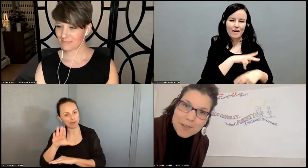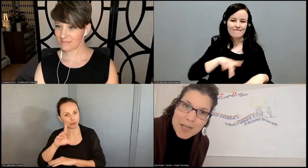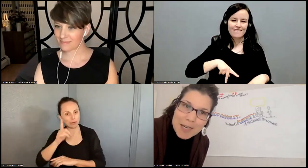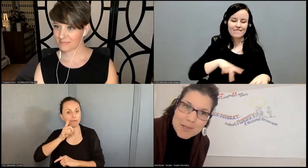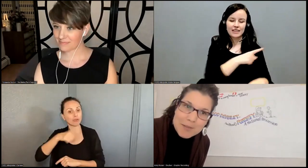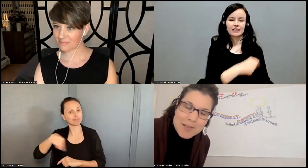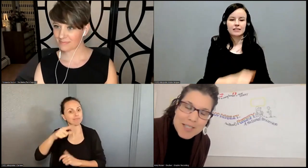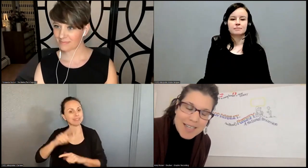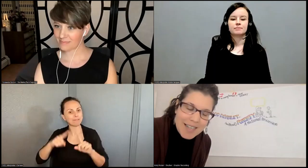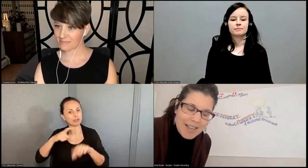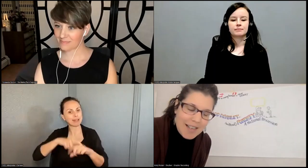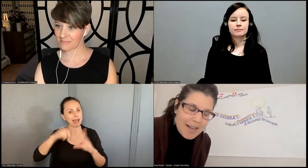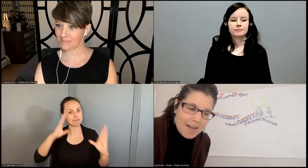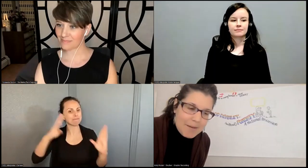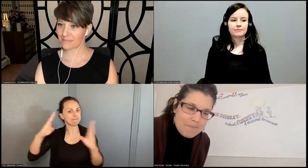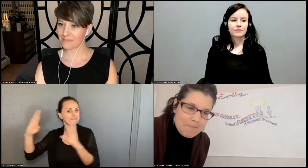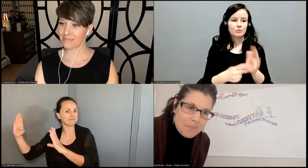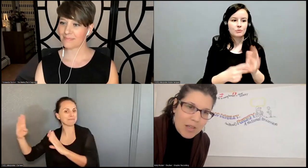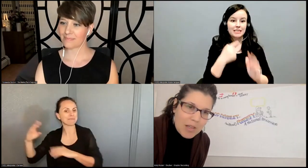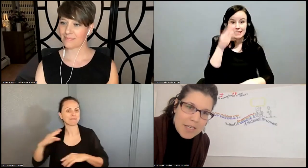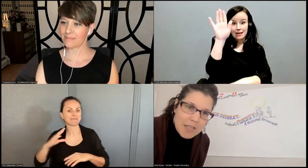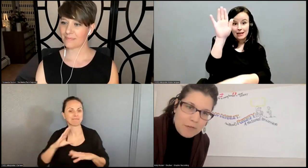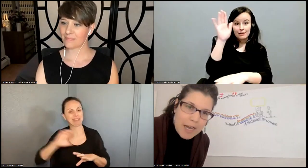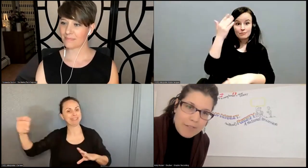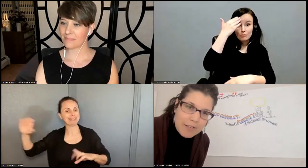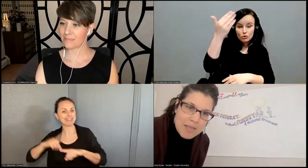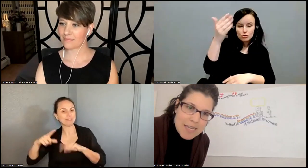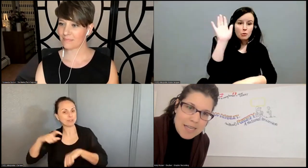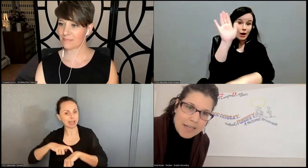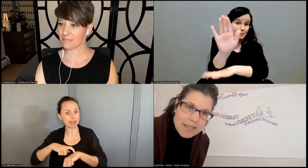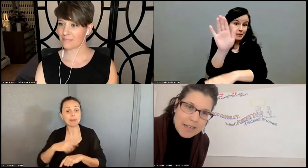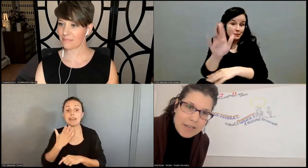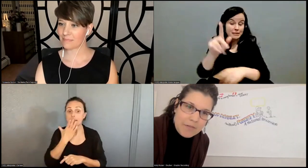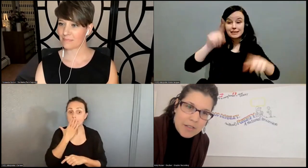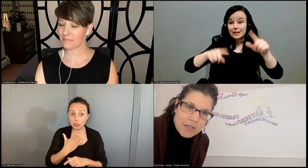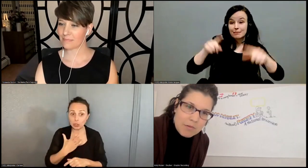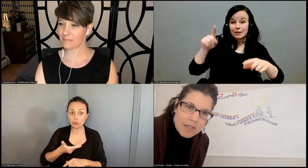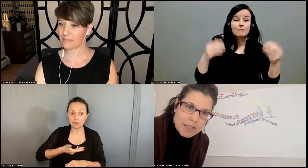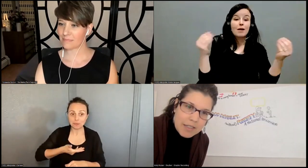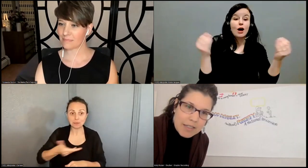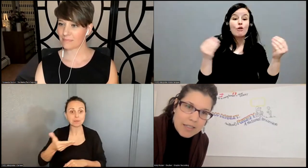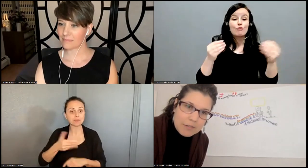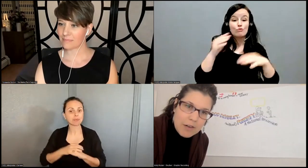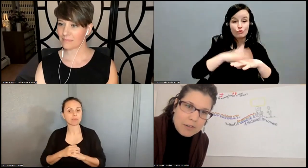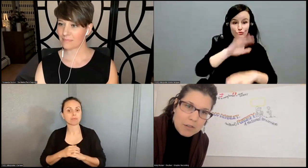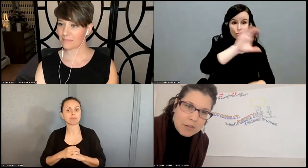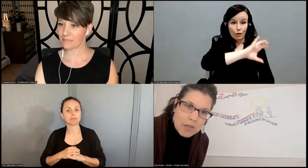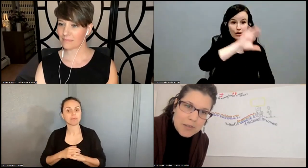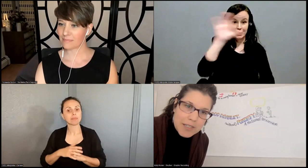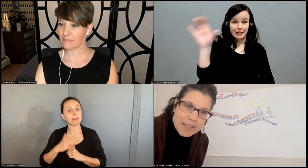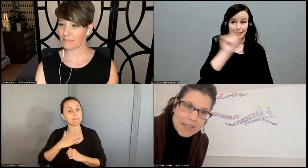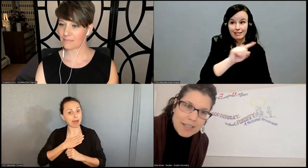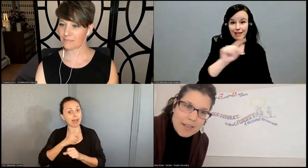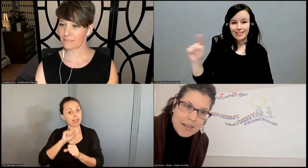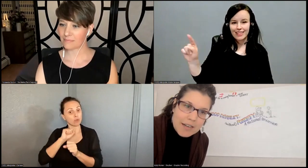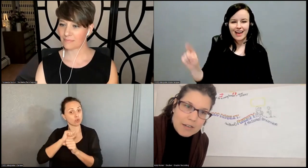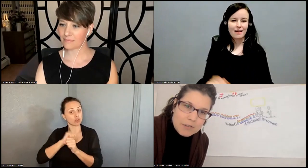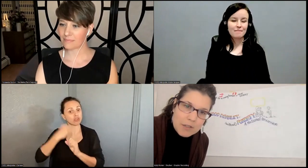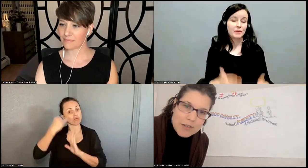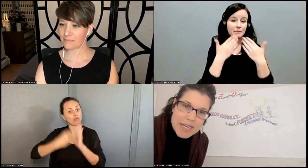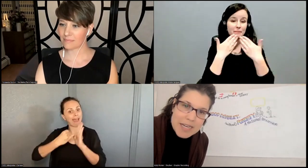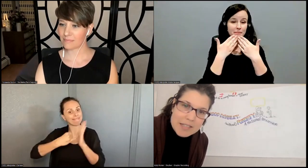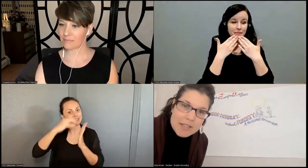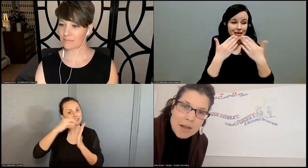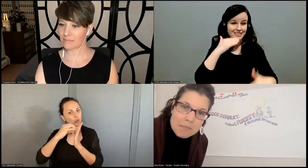those in different time zones. Thank you for having me in this work of graphic recording,